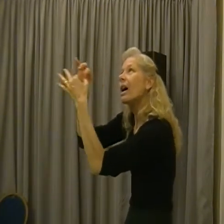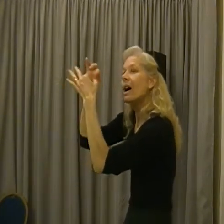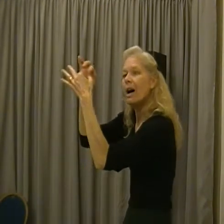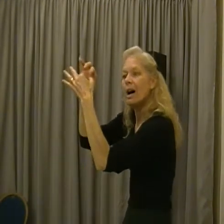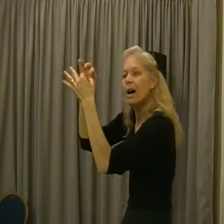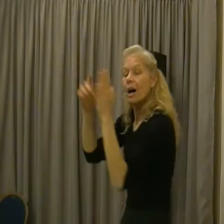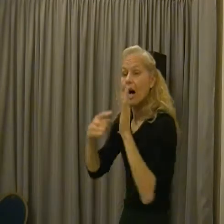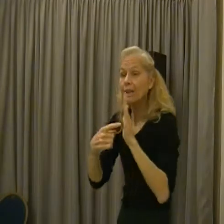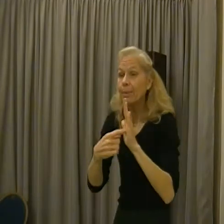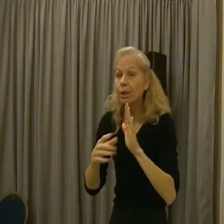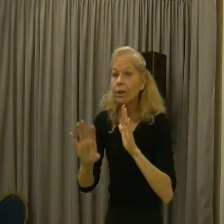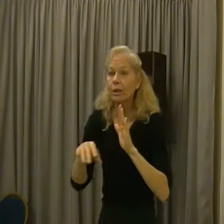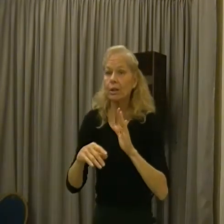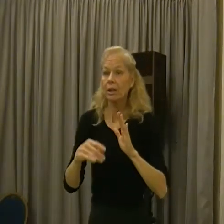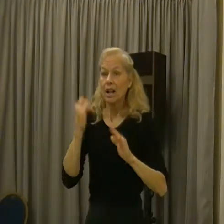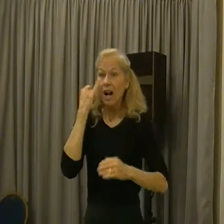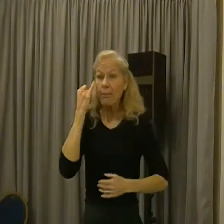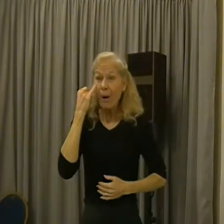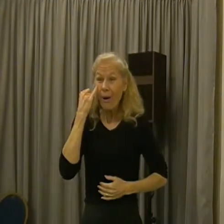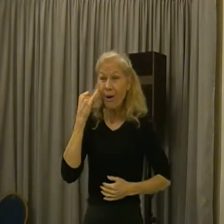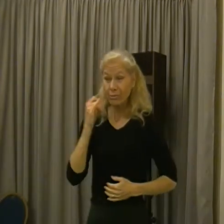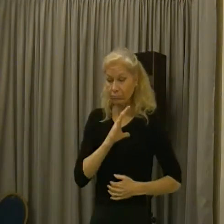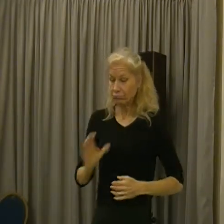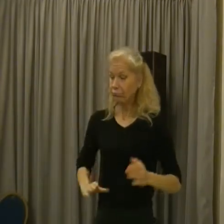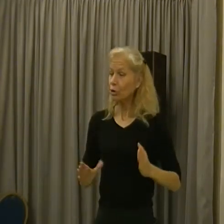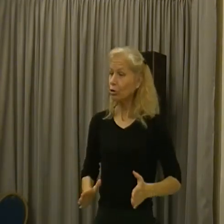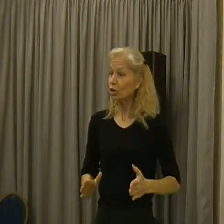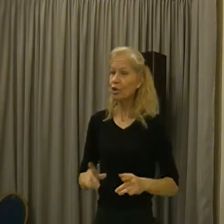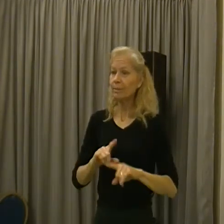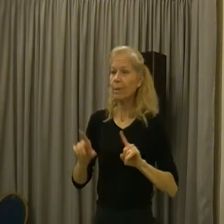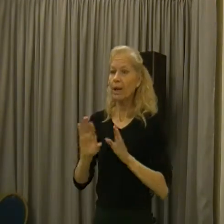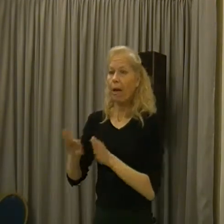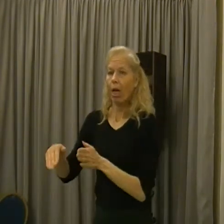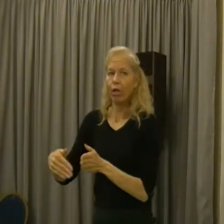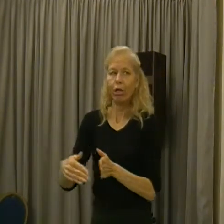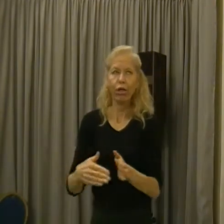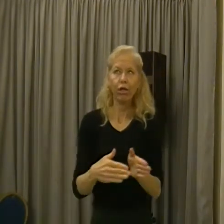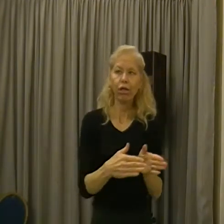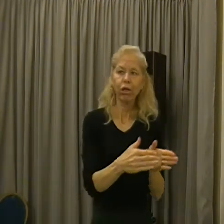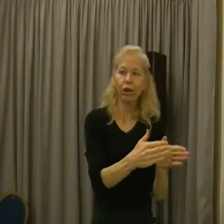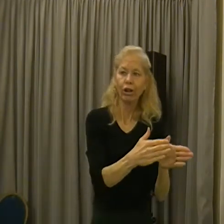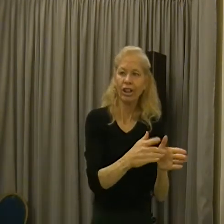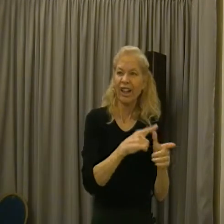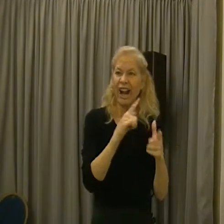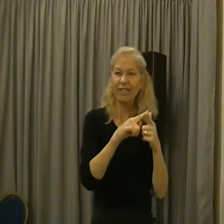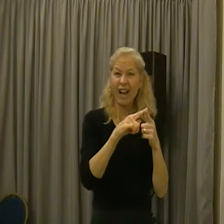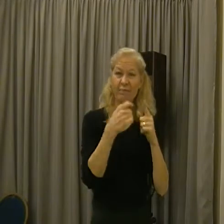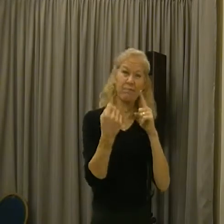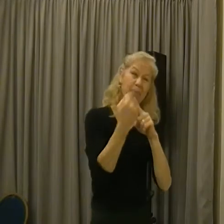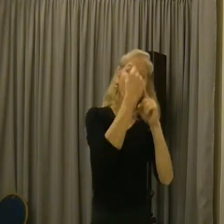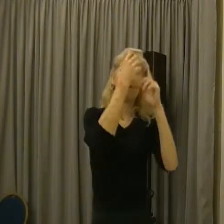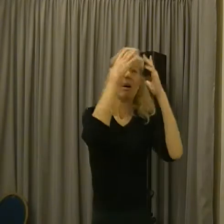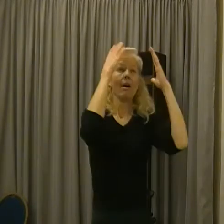been backslidden, you know, for months. What are they forfeit by being backslidden? Their